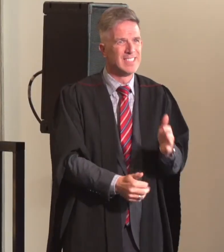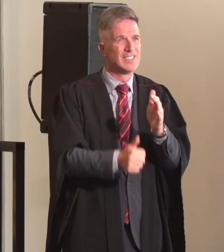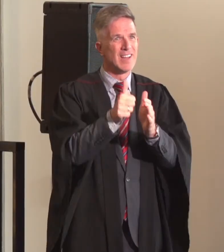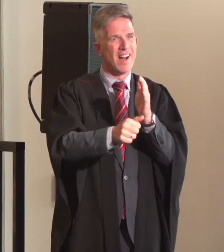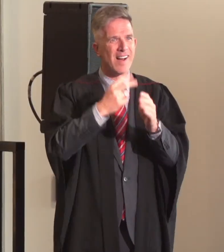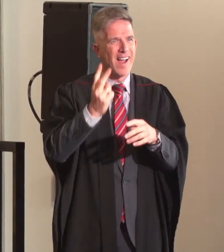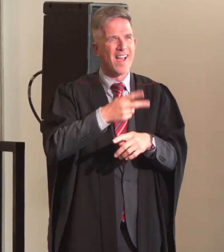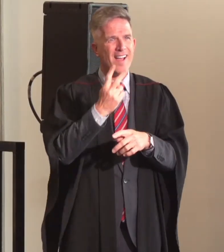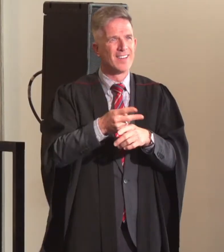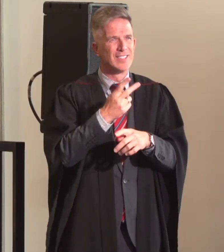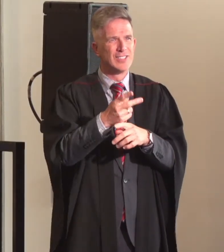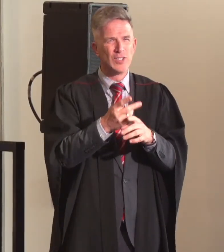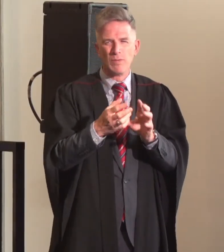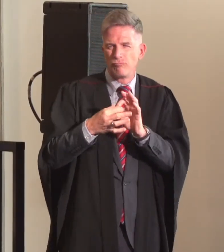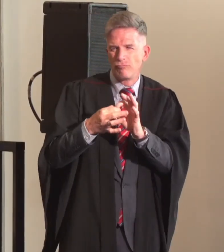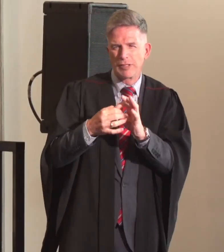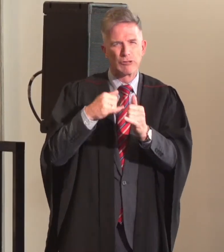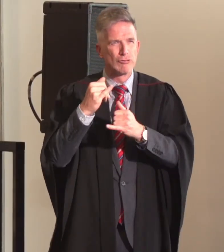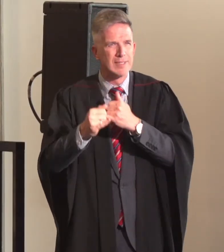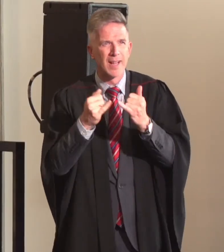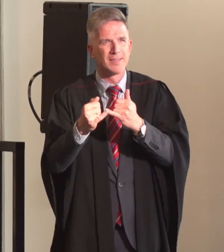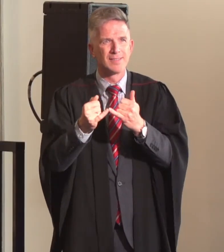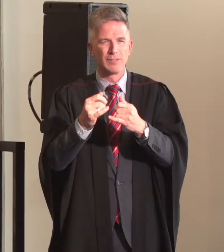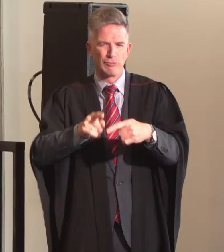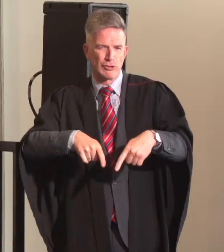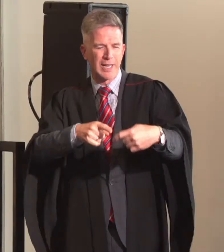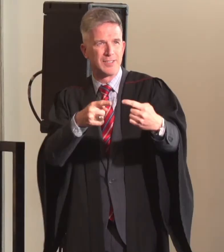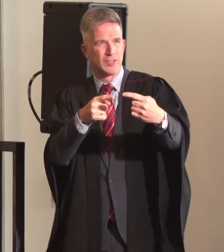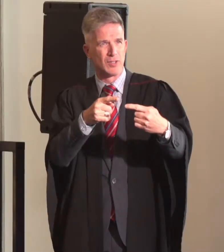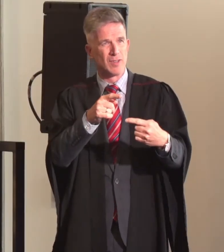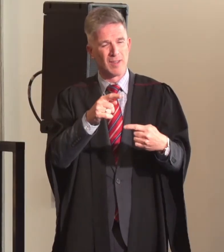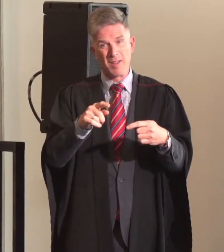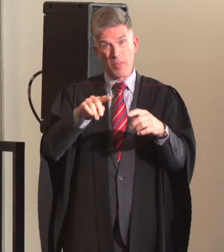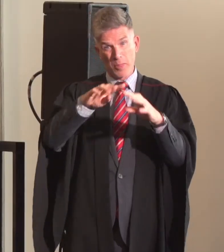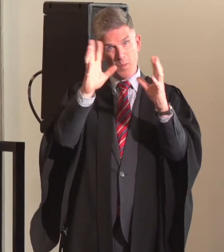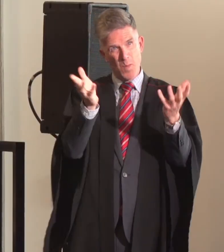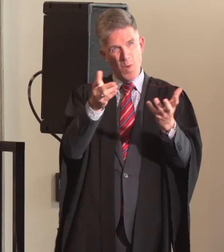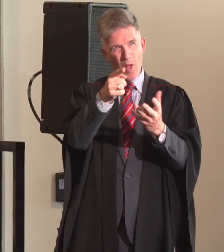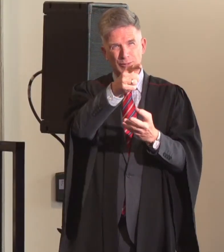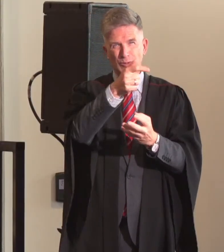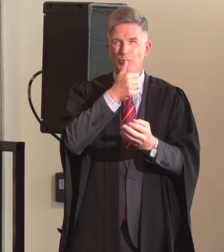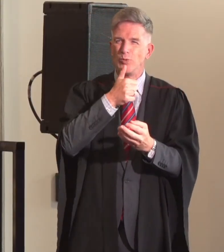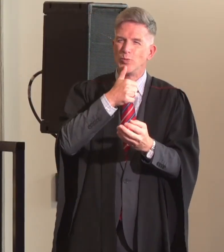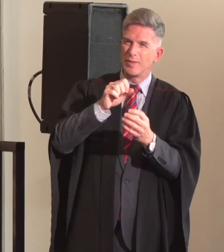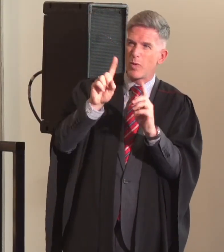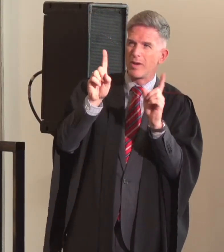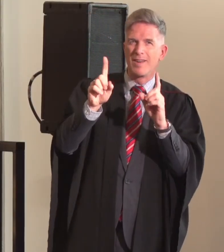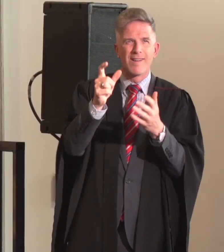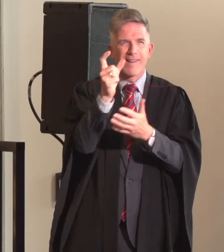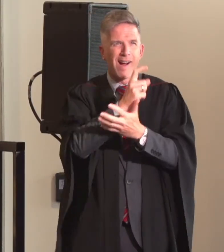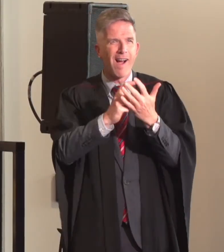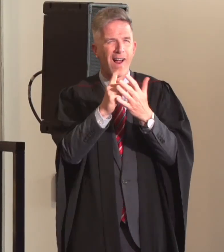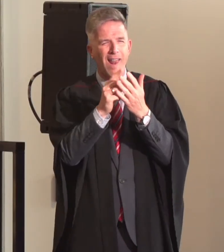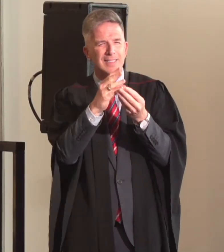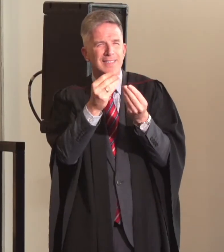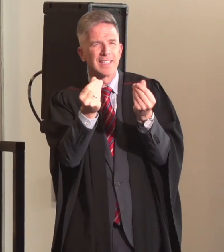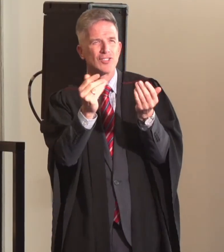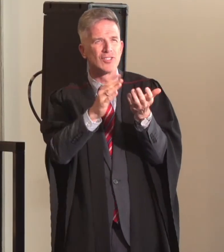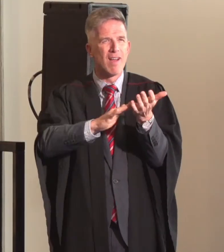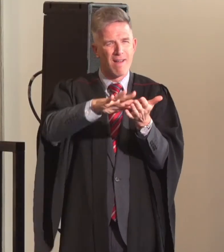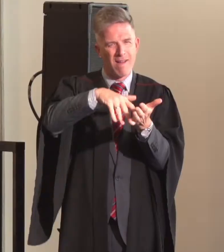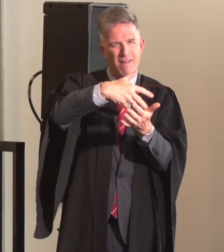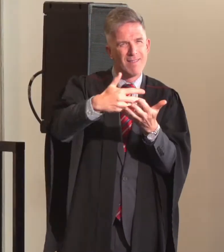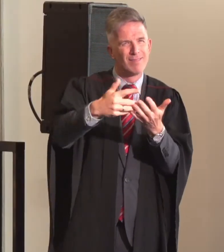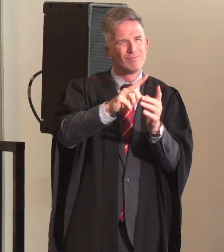you created, you challenged, you made sense of the world through colour, texture, form, movement, and of course your messages. And every moment has brought